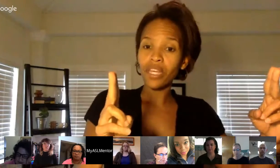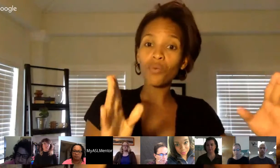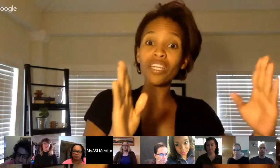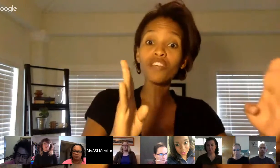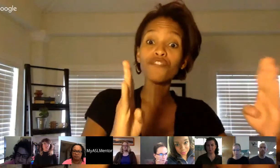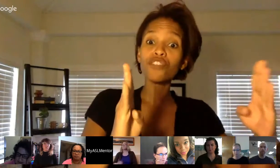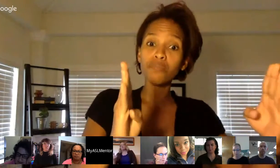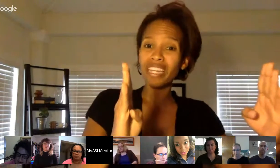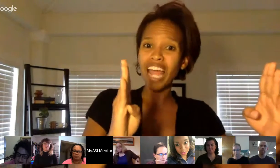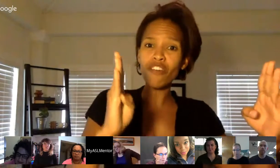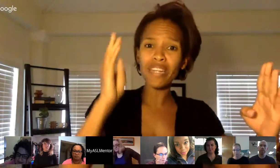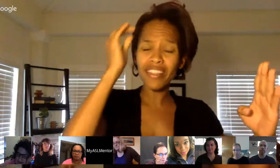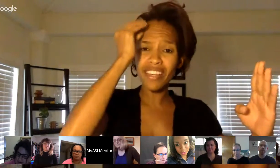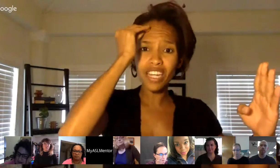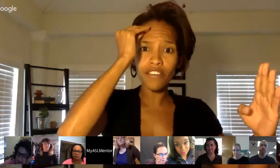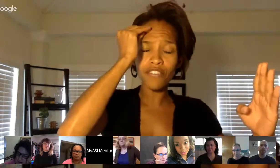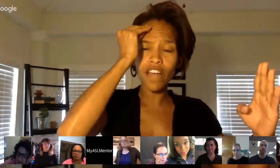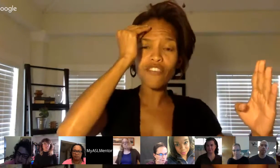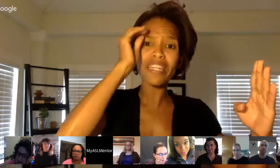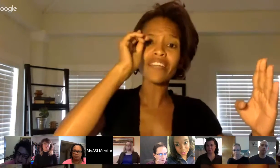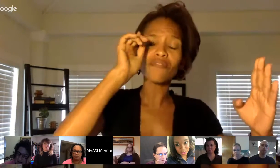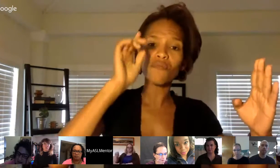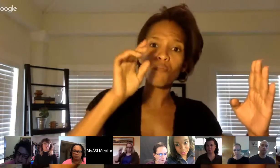now. Within the first minute, everybody pick